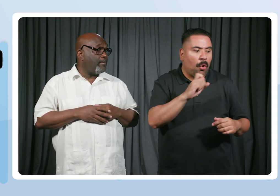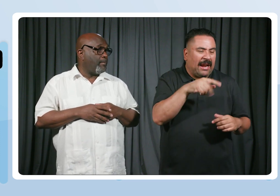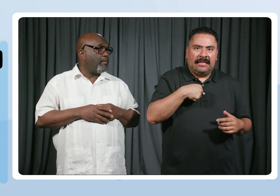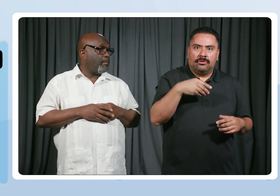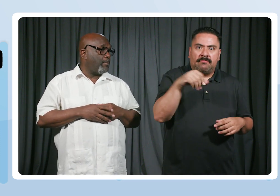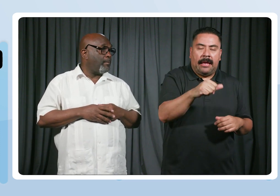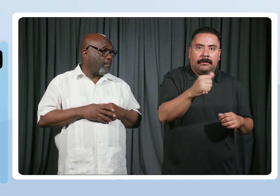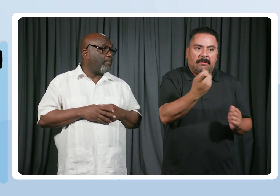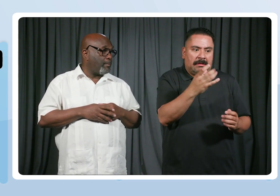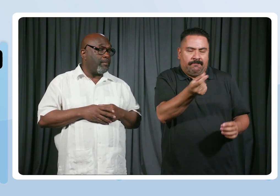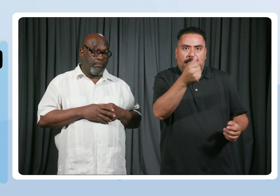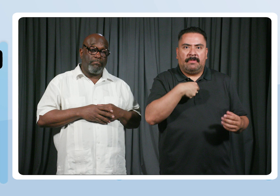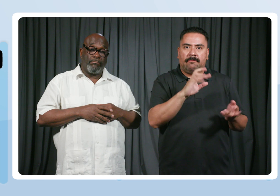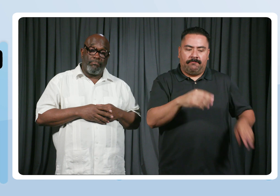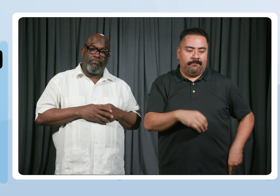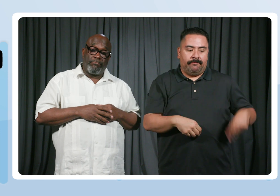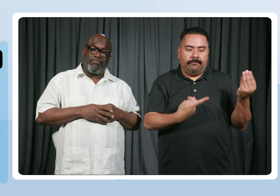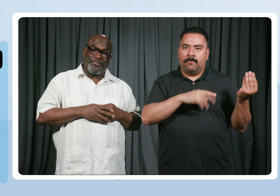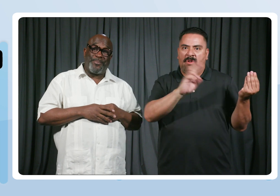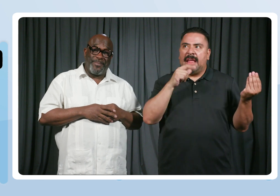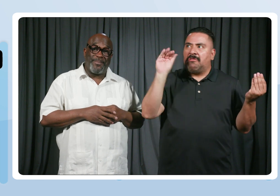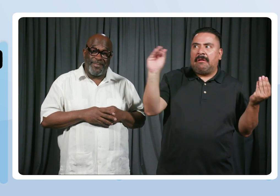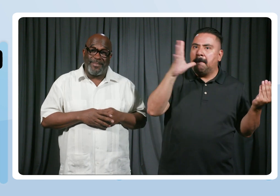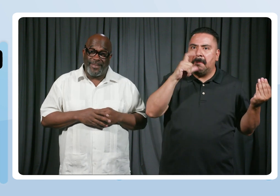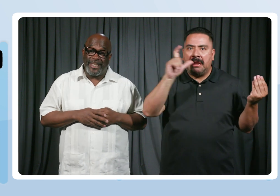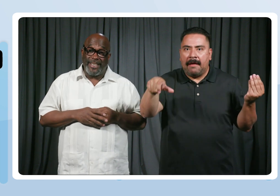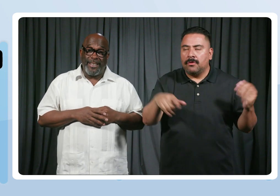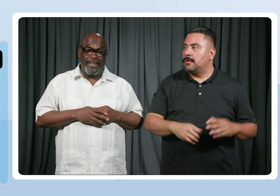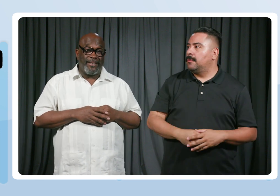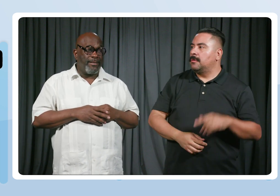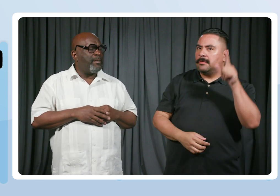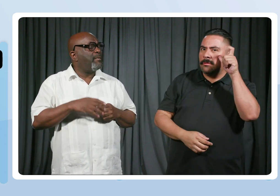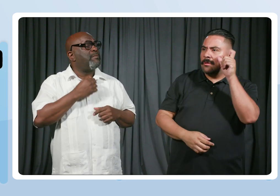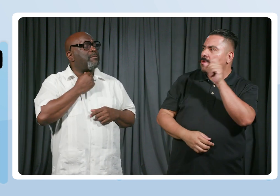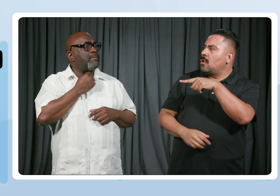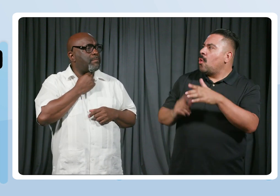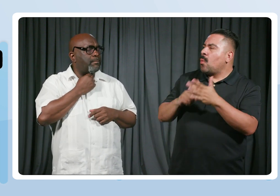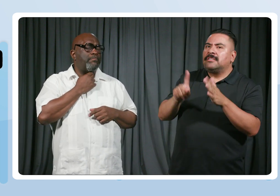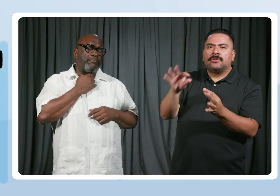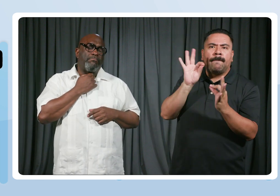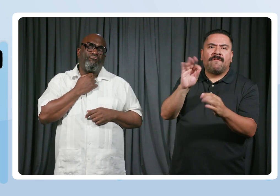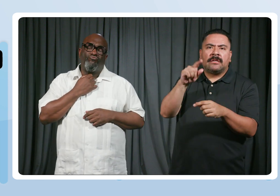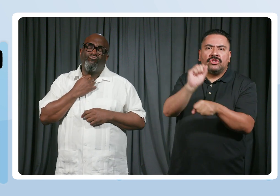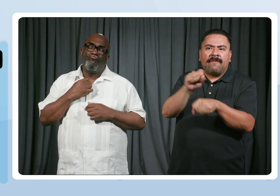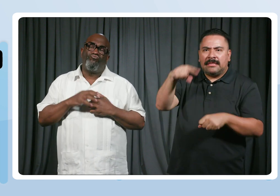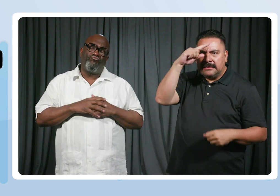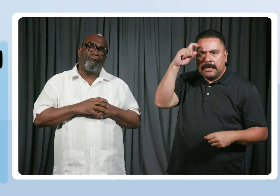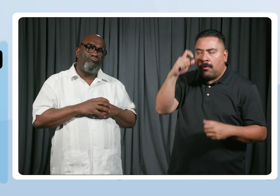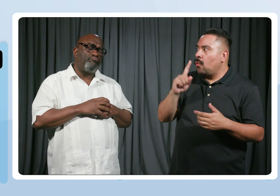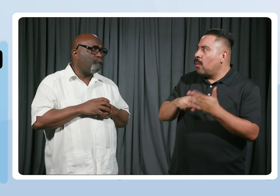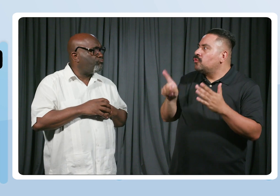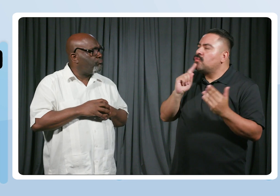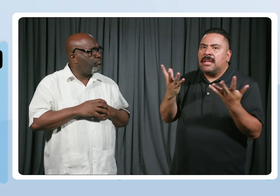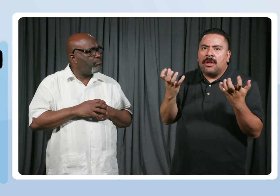something on the spot, I have money in my pocket. I won't just have to run to my mom. What would be your ideal job for this summer? What would you really